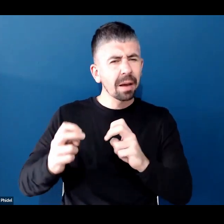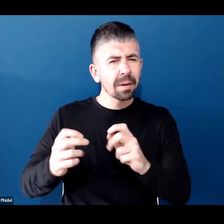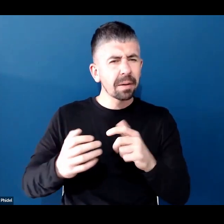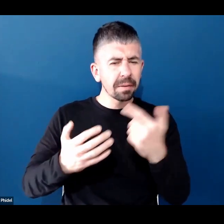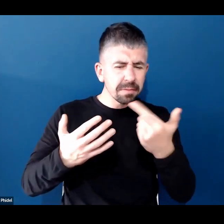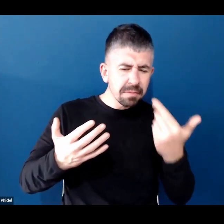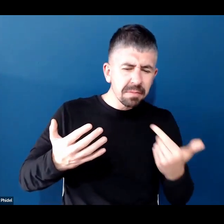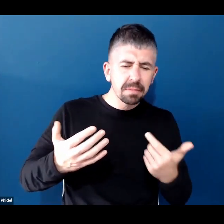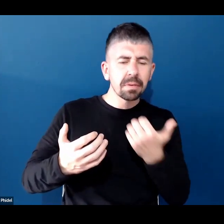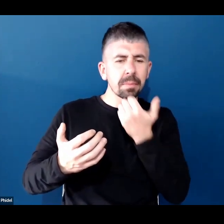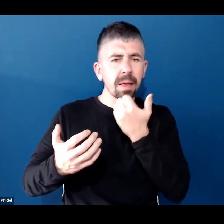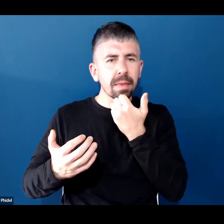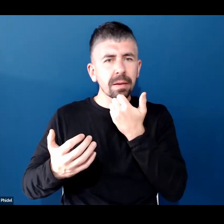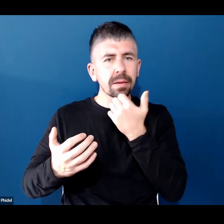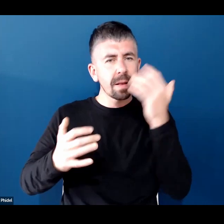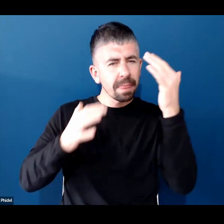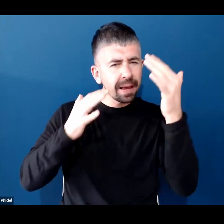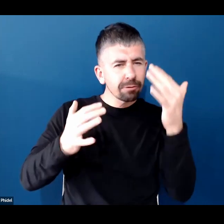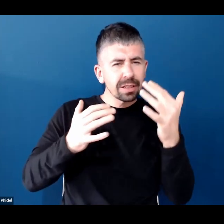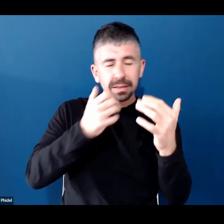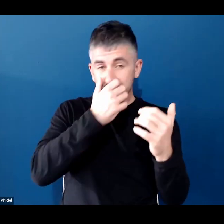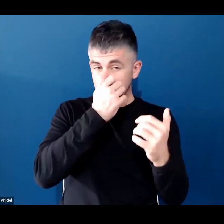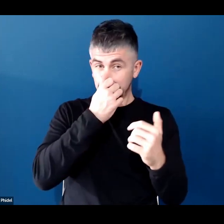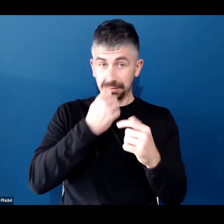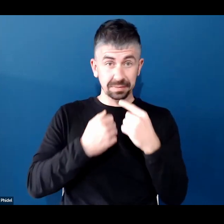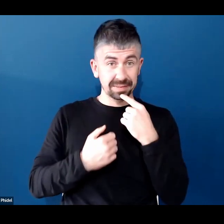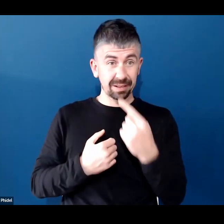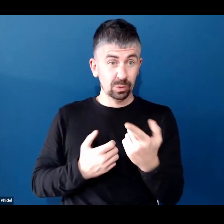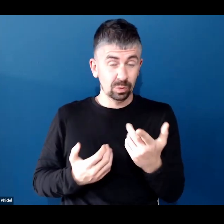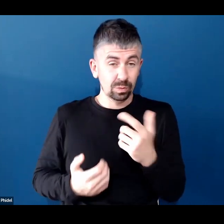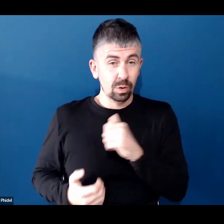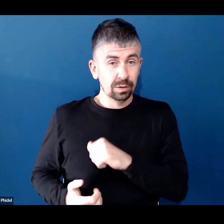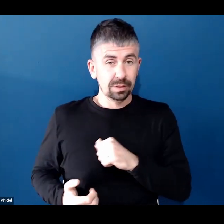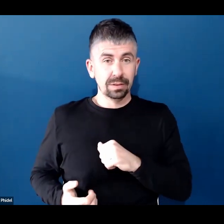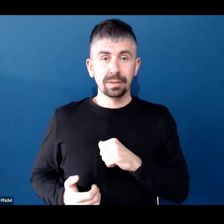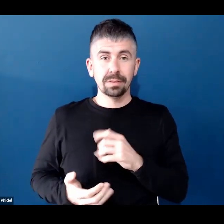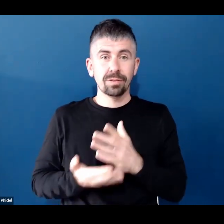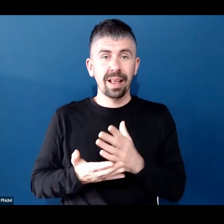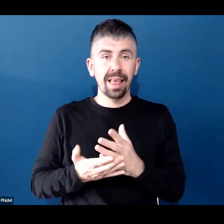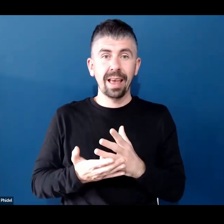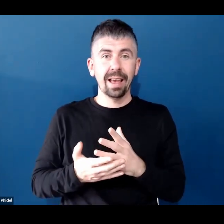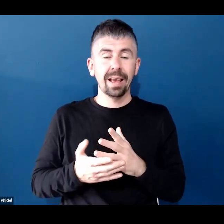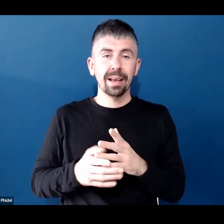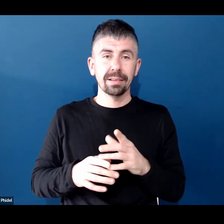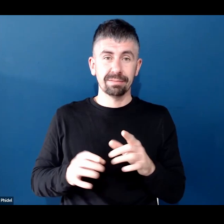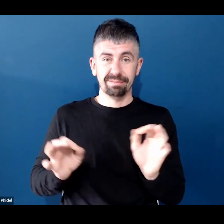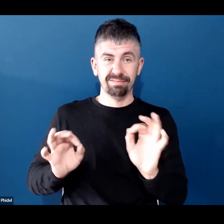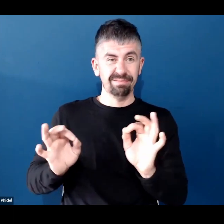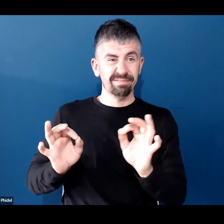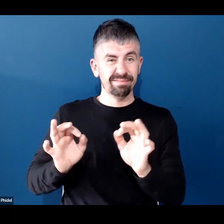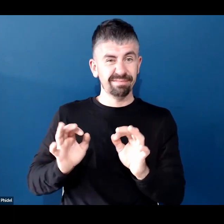their numbers, like checking their theories. And I can tell you, like, it's like an Ocean 11, except there is no one